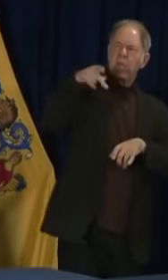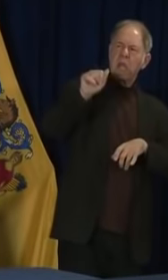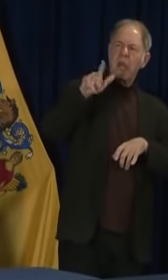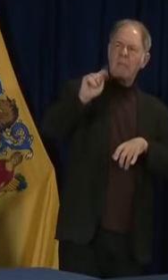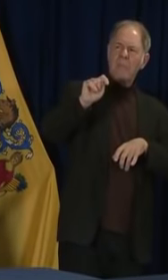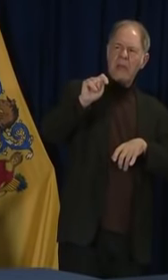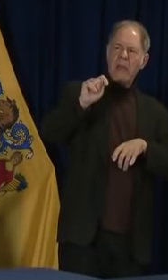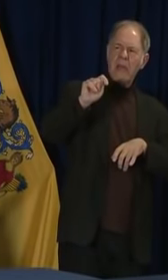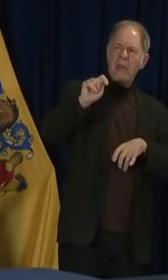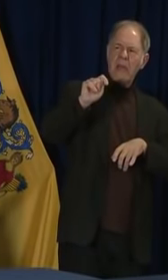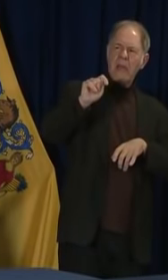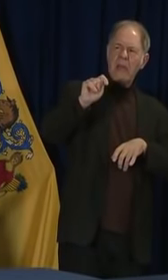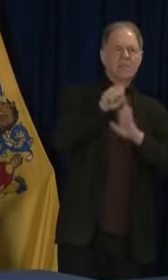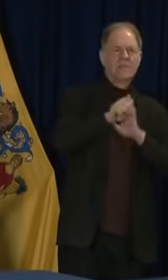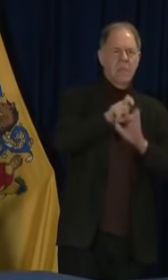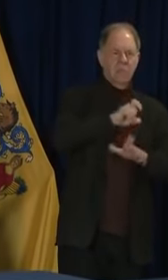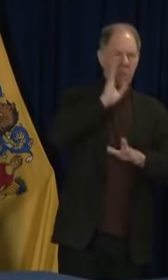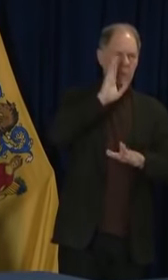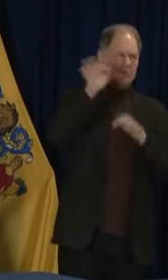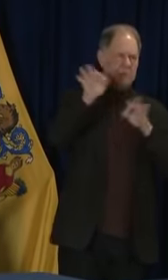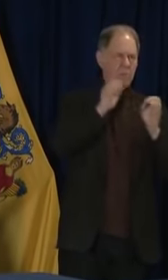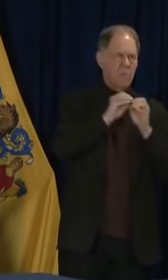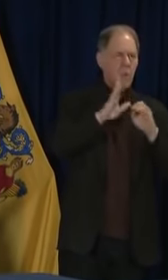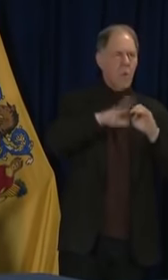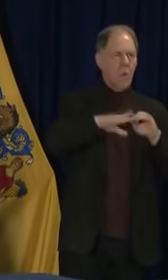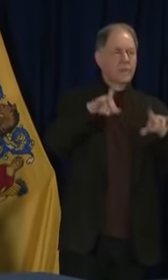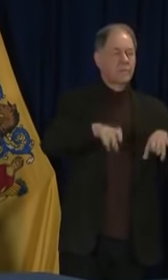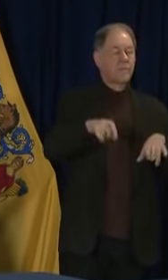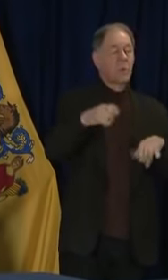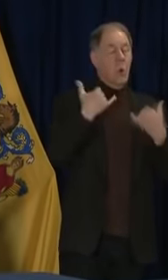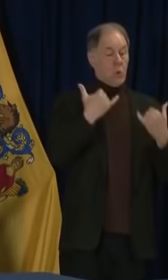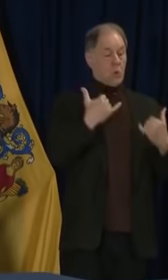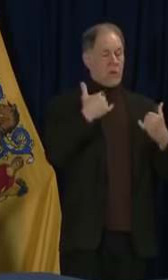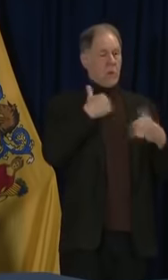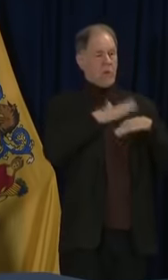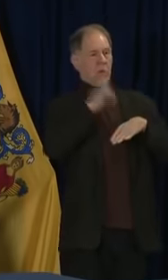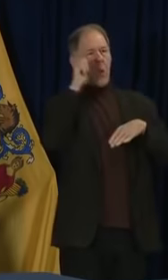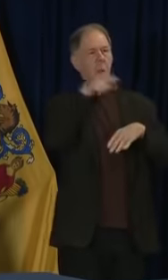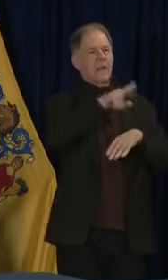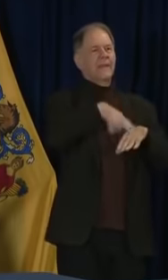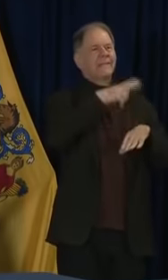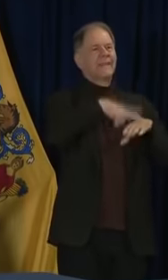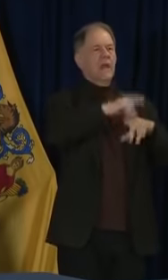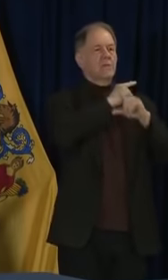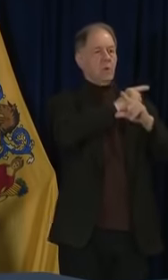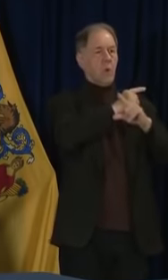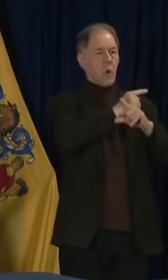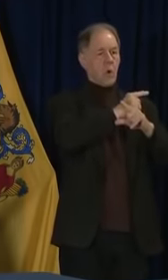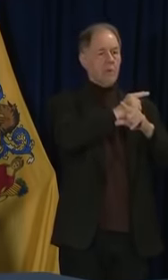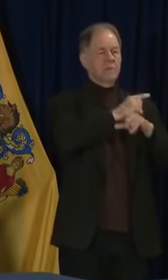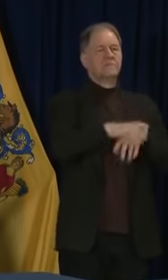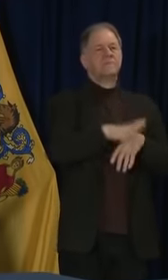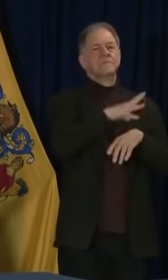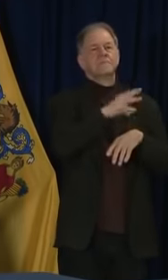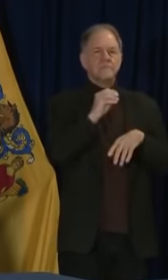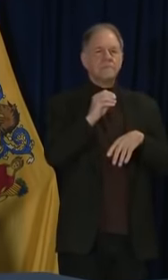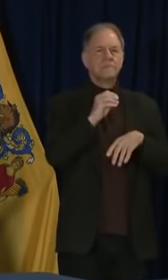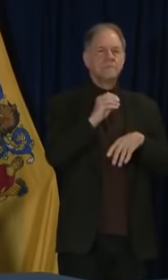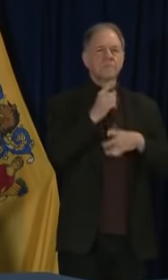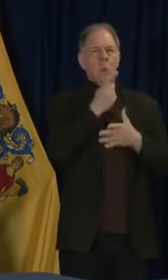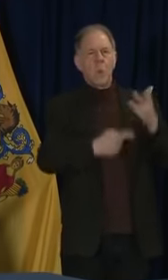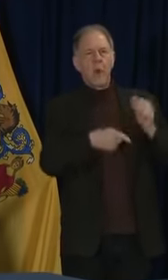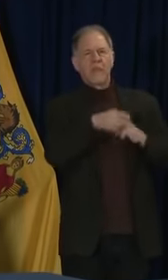that in a few moments. I mentioned that effective today we were calling up the National Guard, and the list of potential